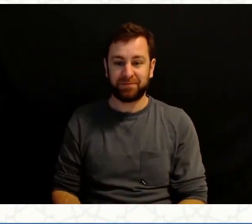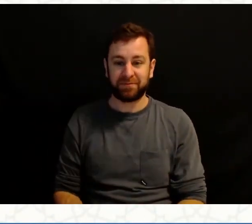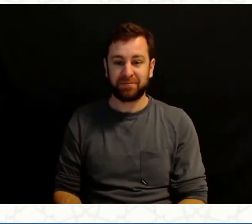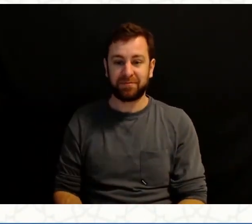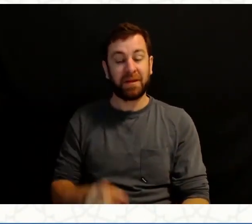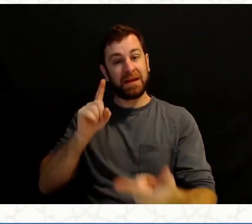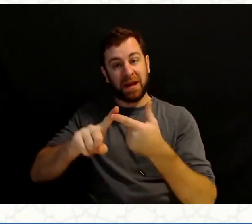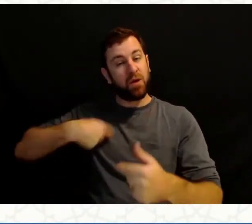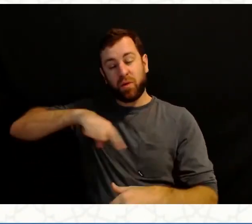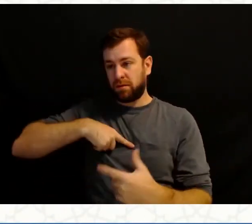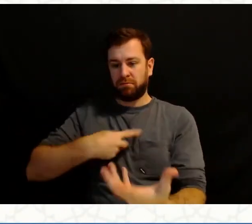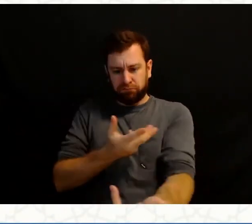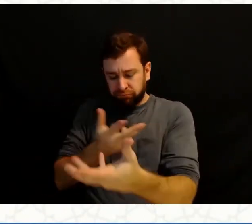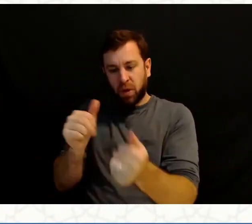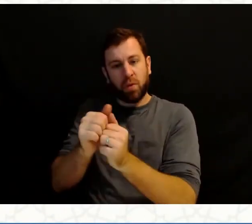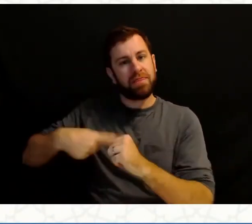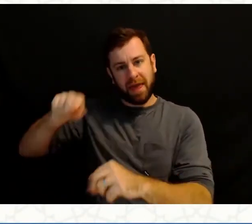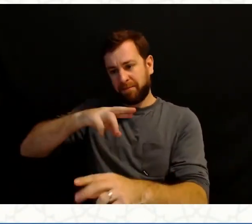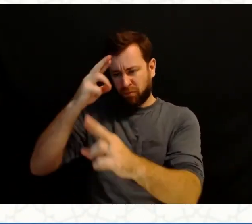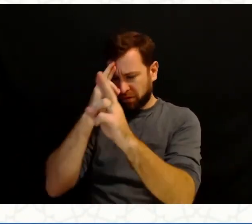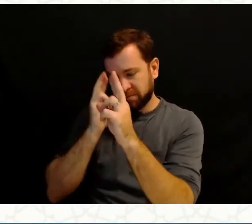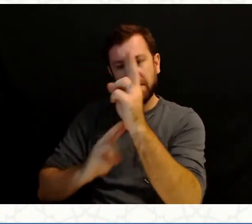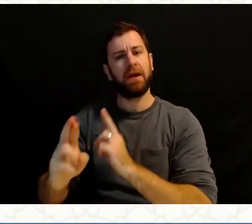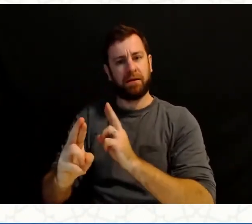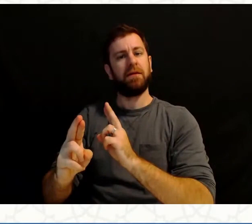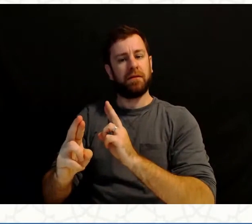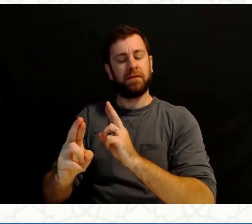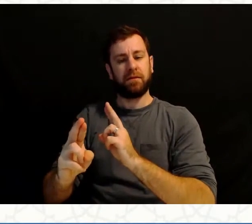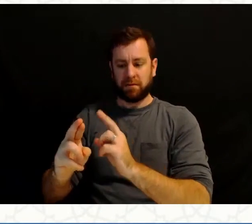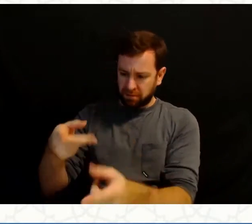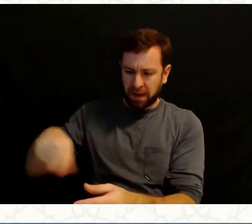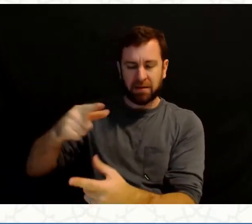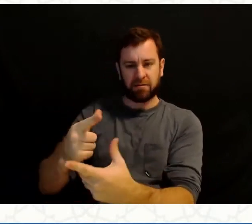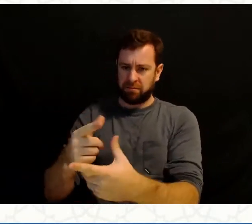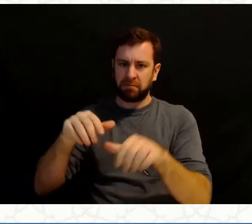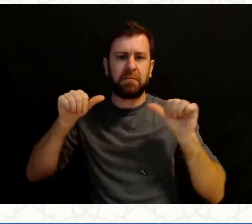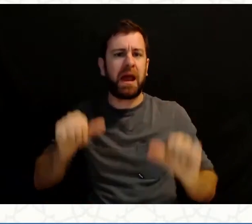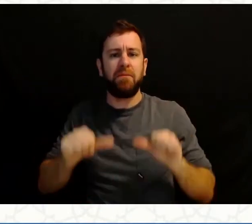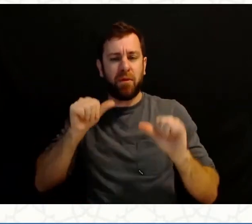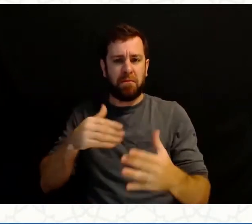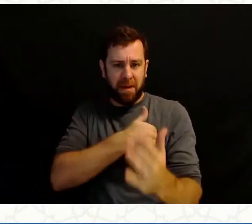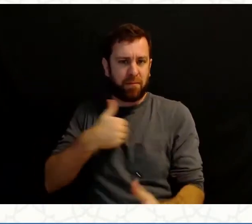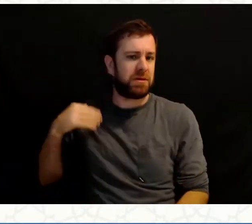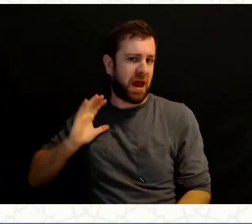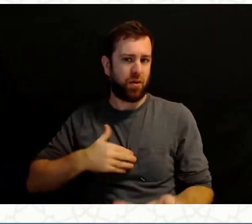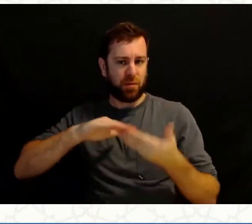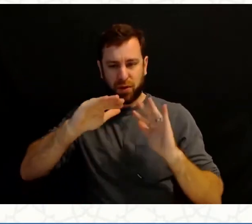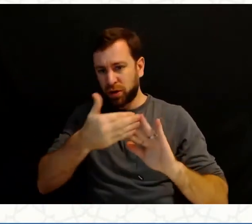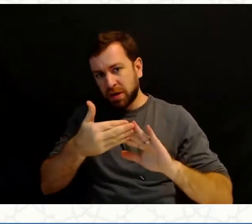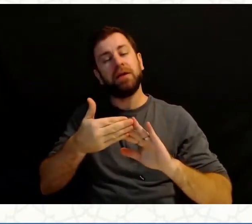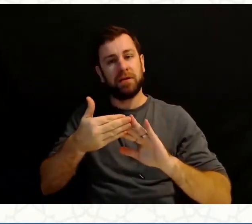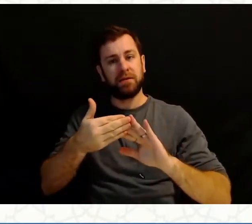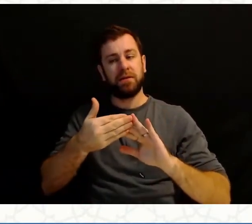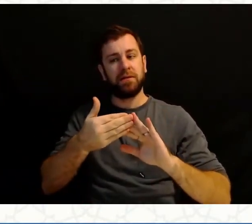until we begin to treat them with respect, as capable members of our community, as